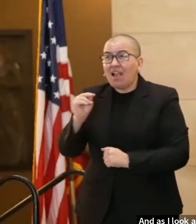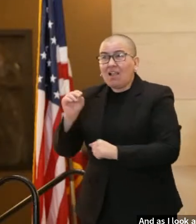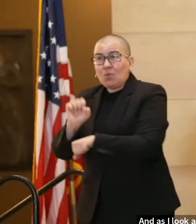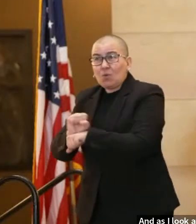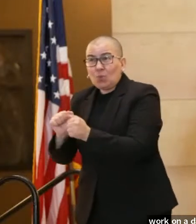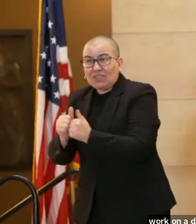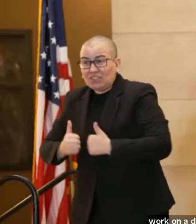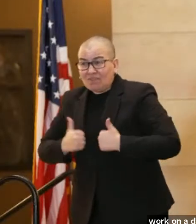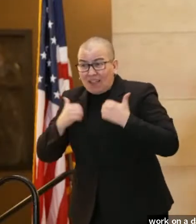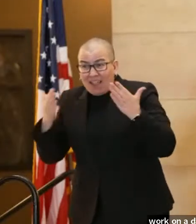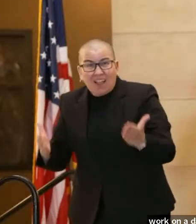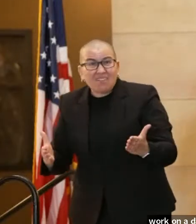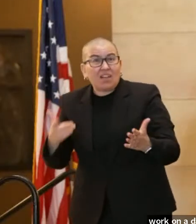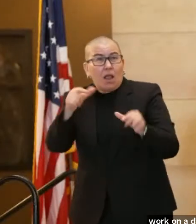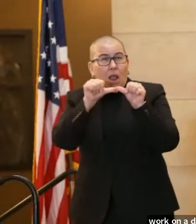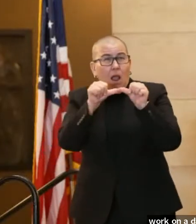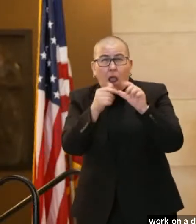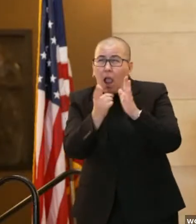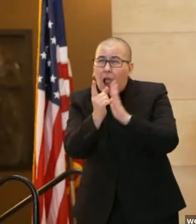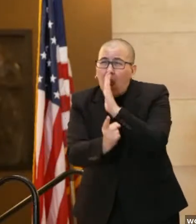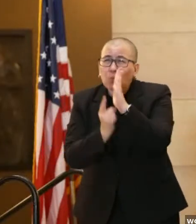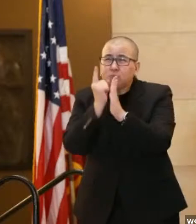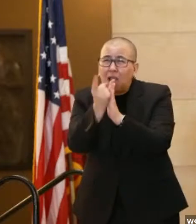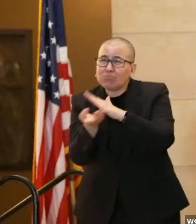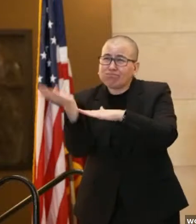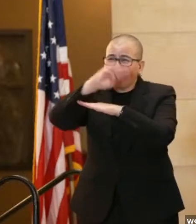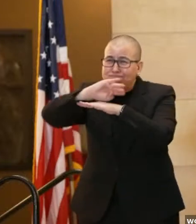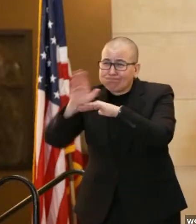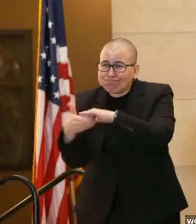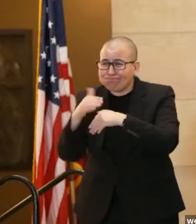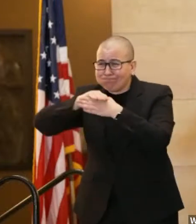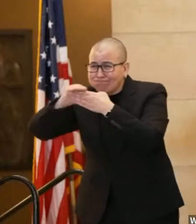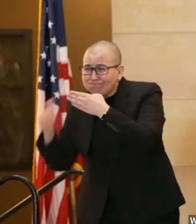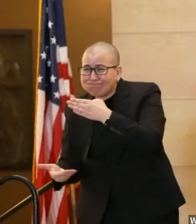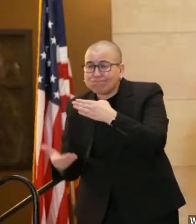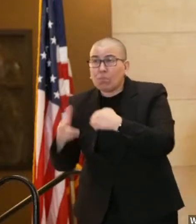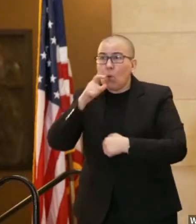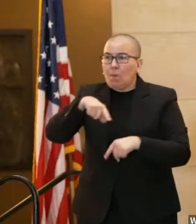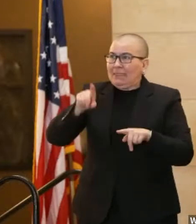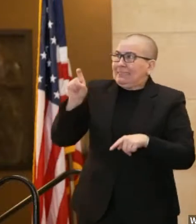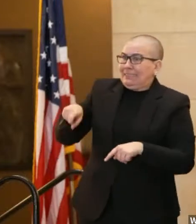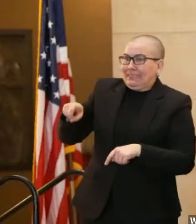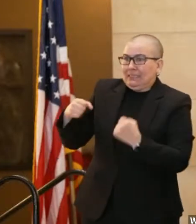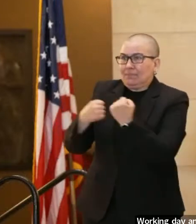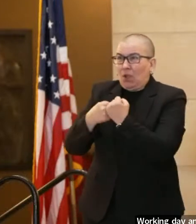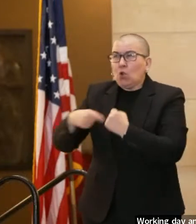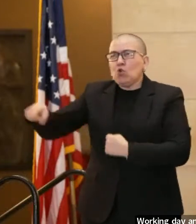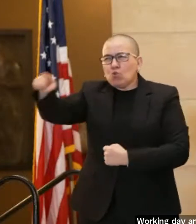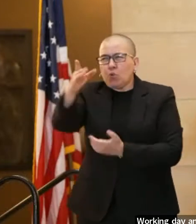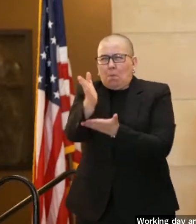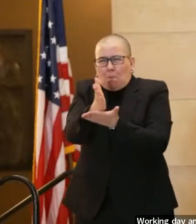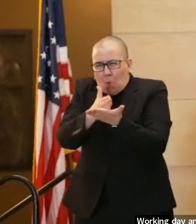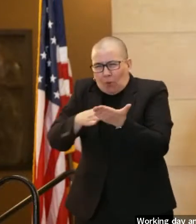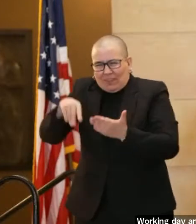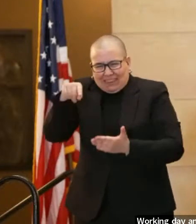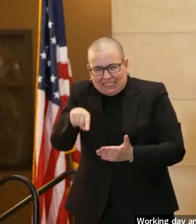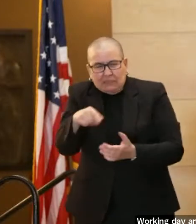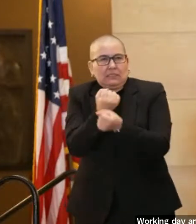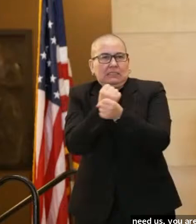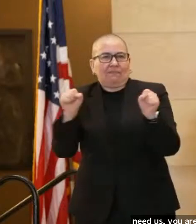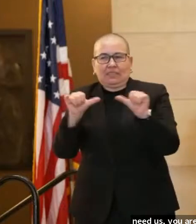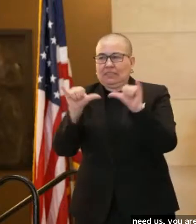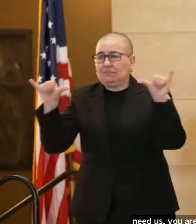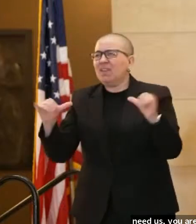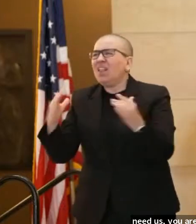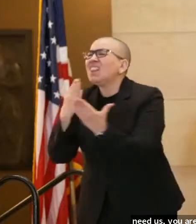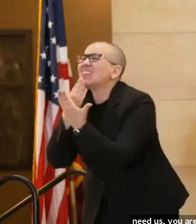working day and night on behalf of those who really need us, you are part of that public safety system that I want to say thank you.